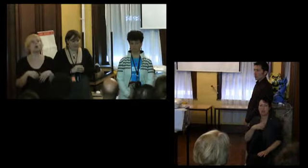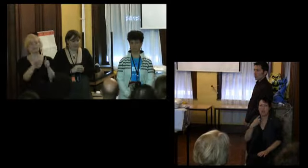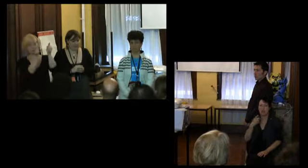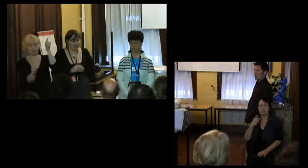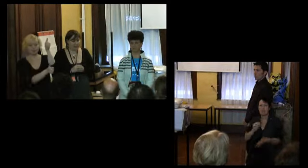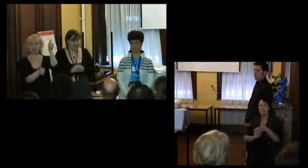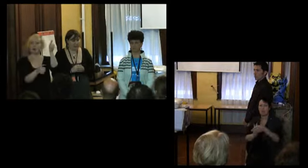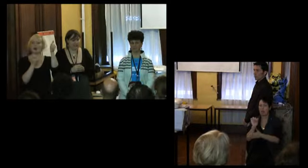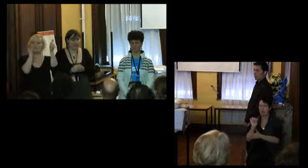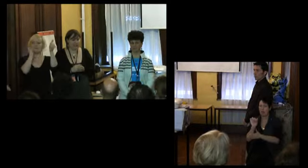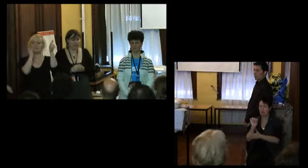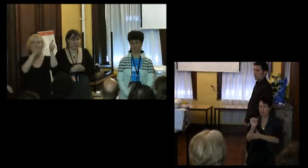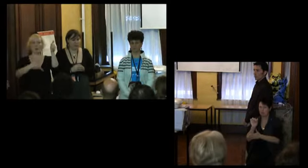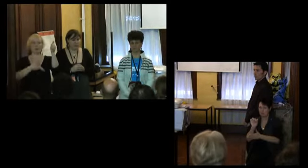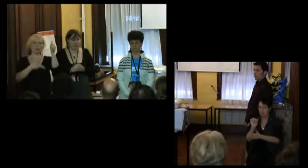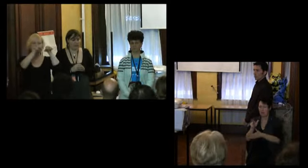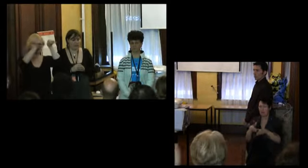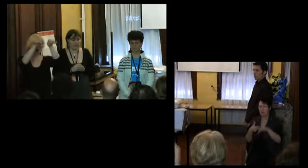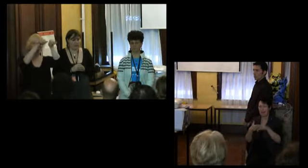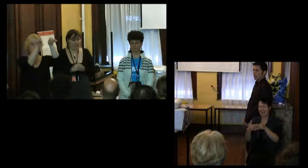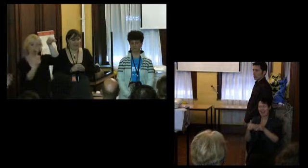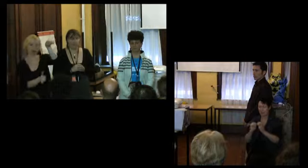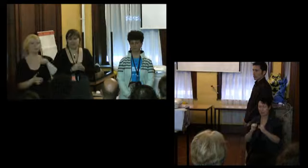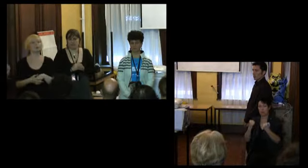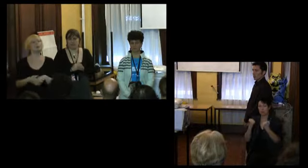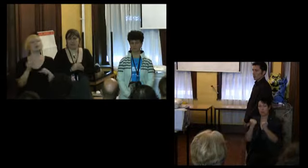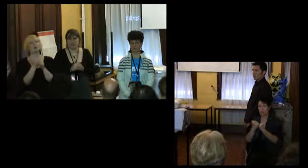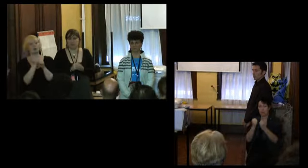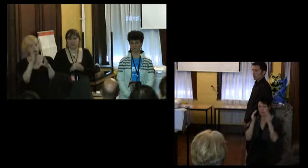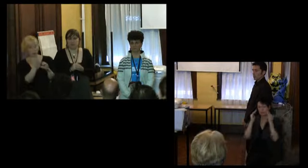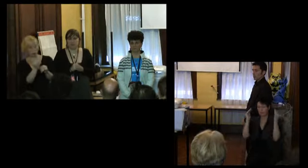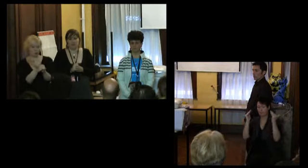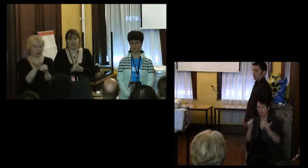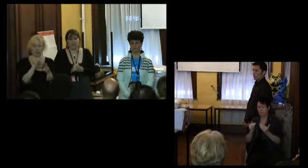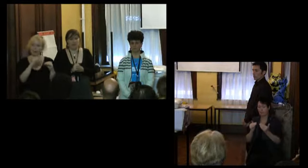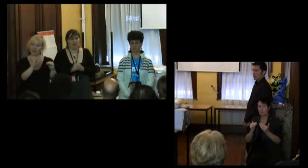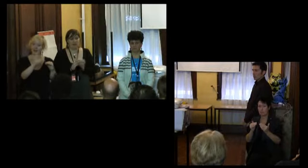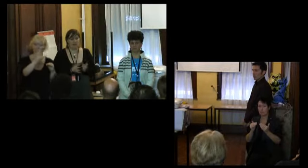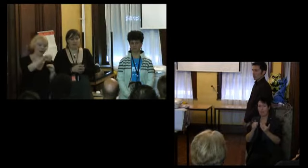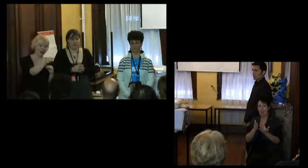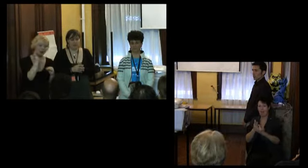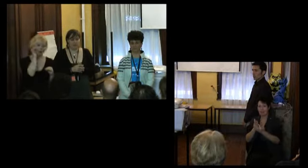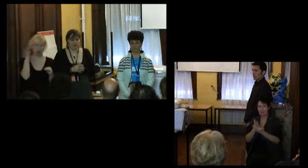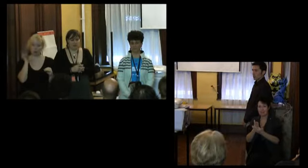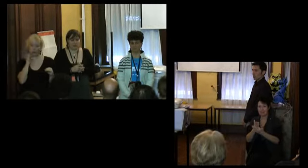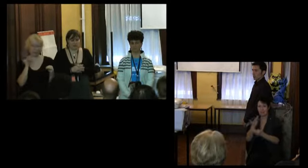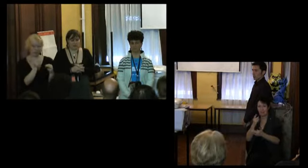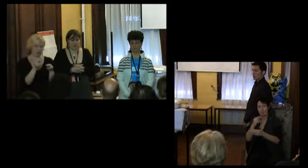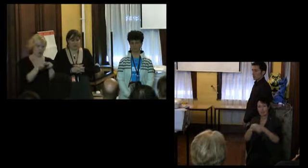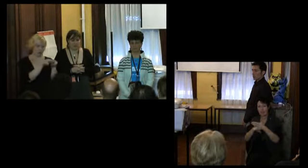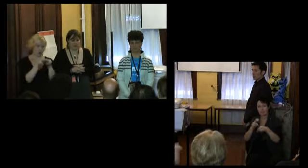And I've been leading the group working on access for deaf people in museums with two